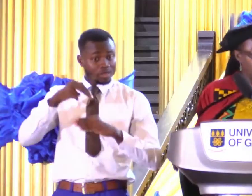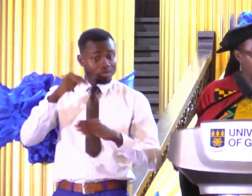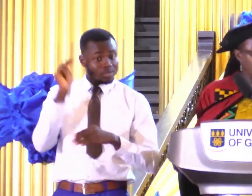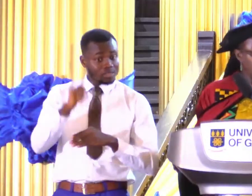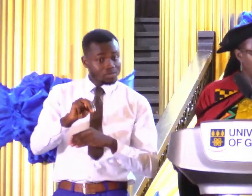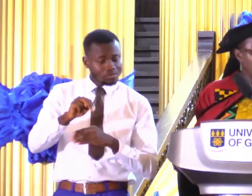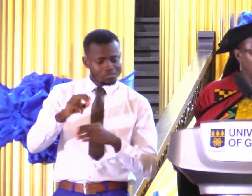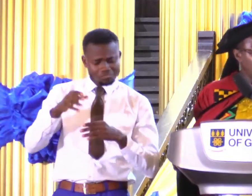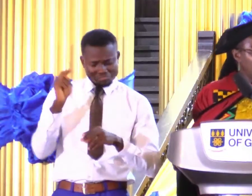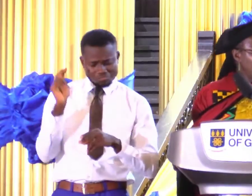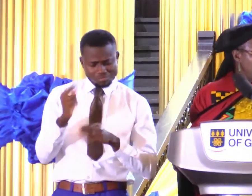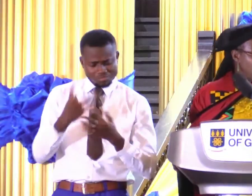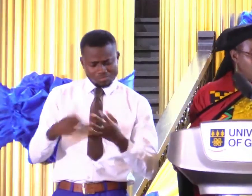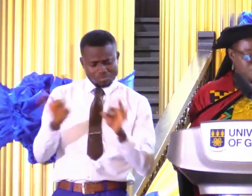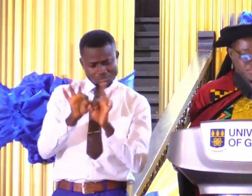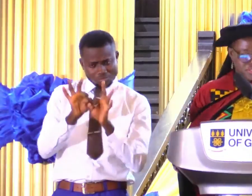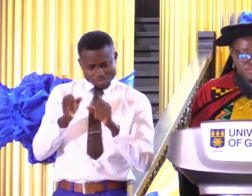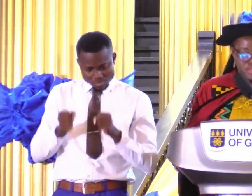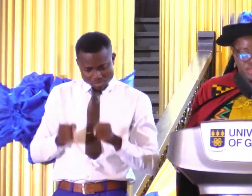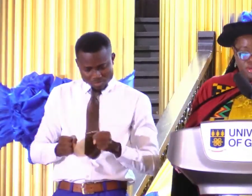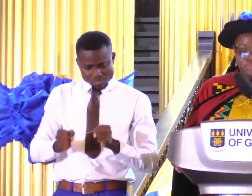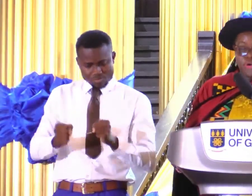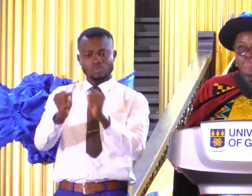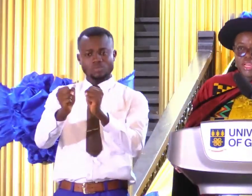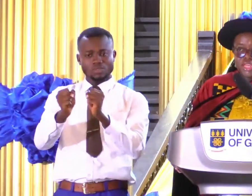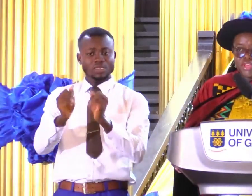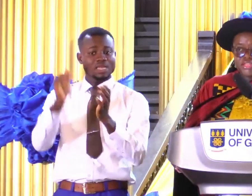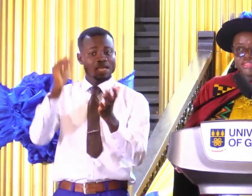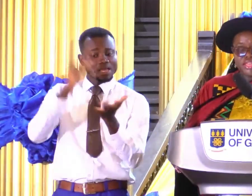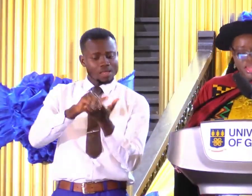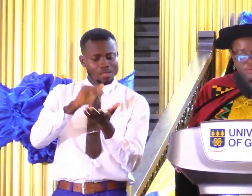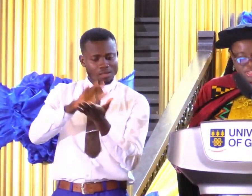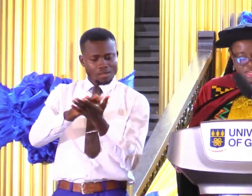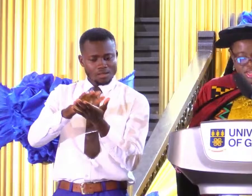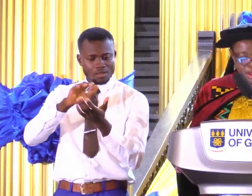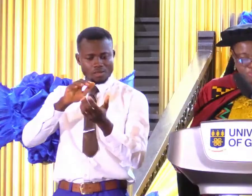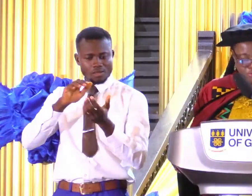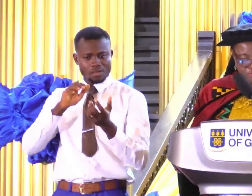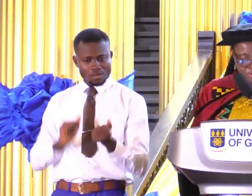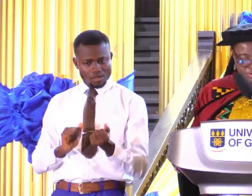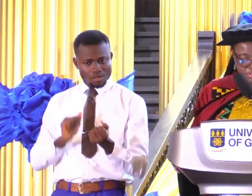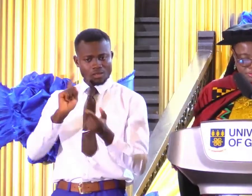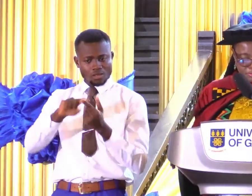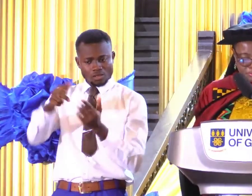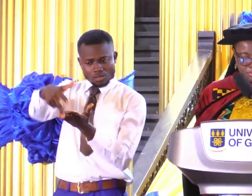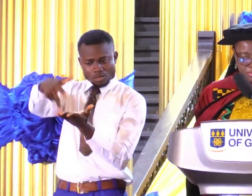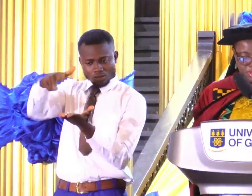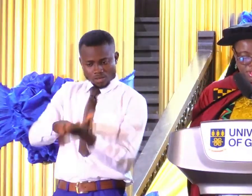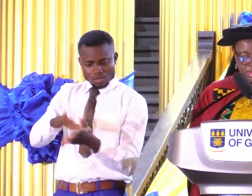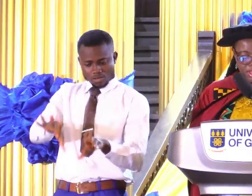structure and perhaps more believers in FDA approvals.